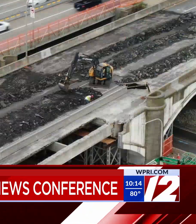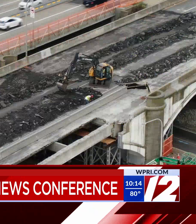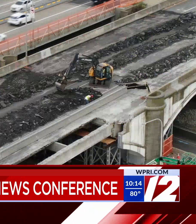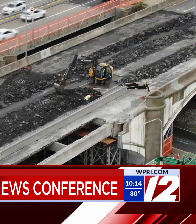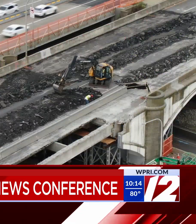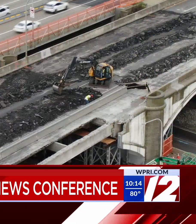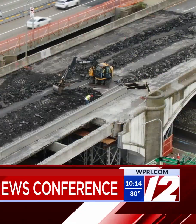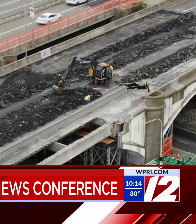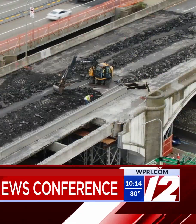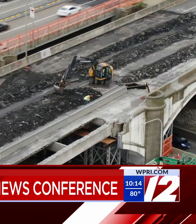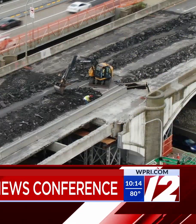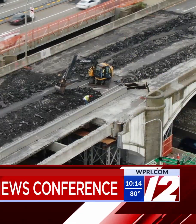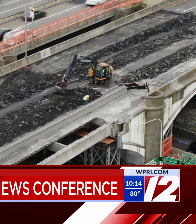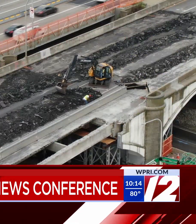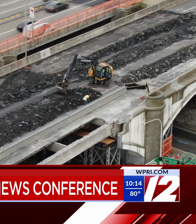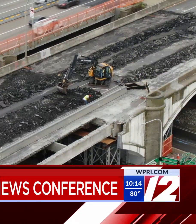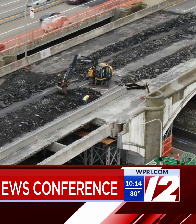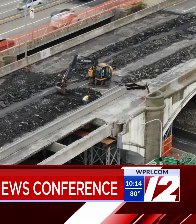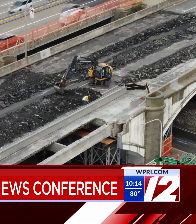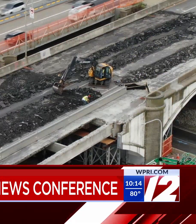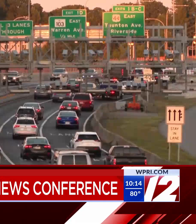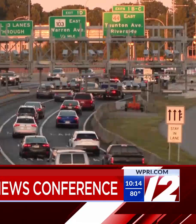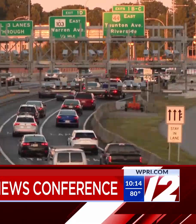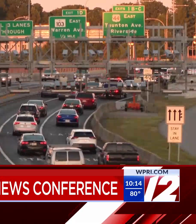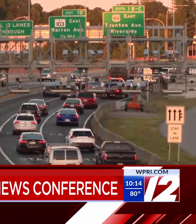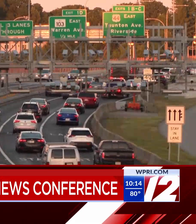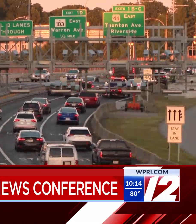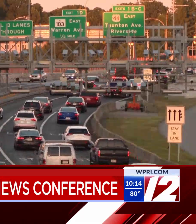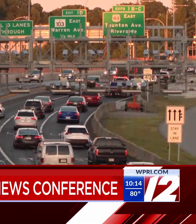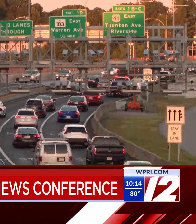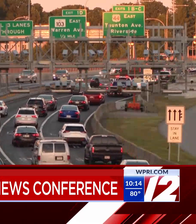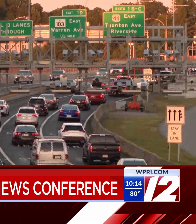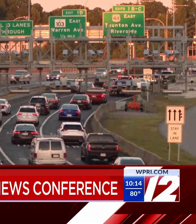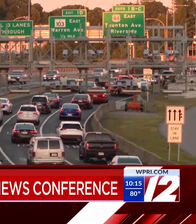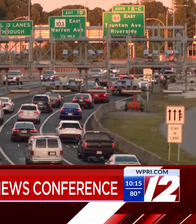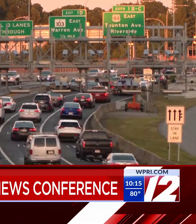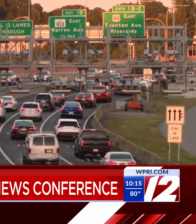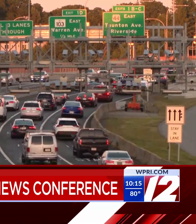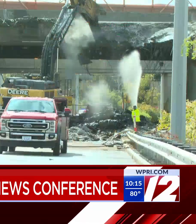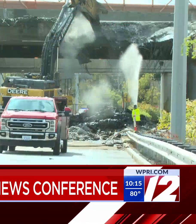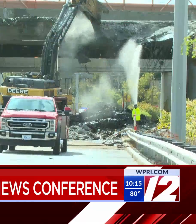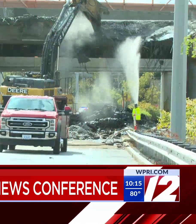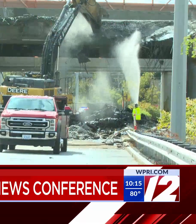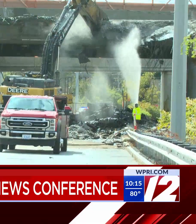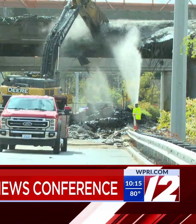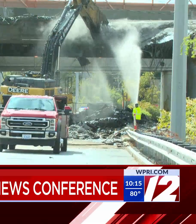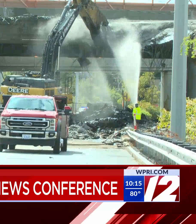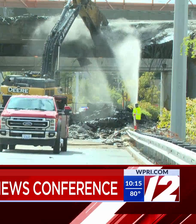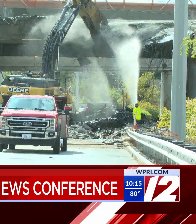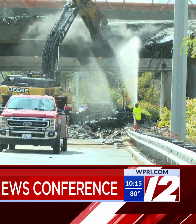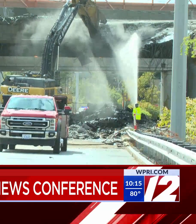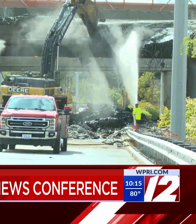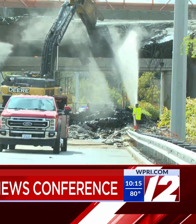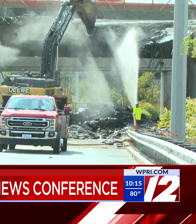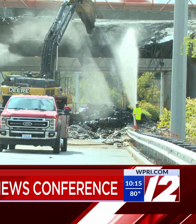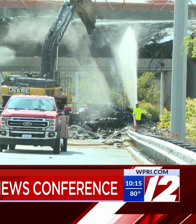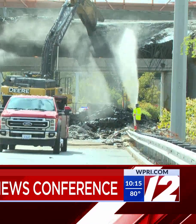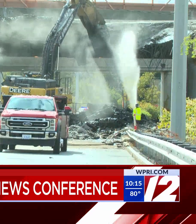to determine an industry-driven timeline of November 2028 for completion.